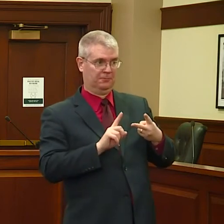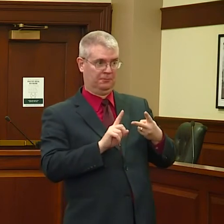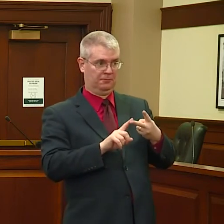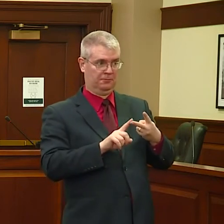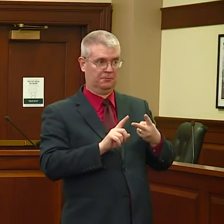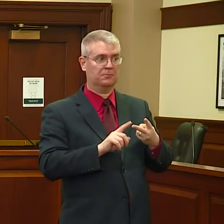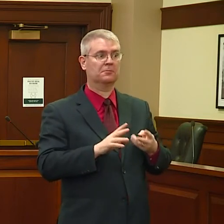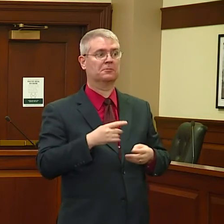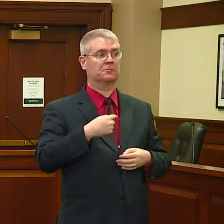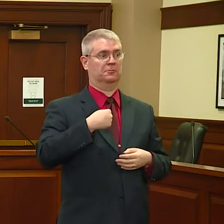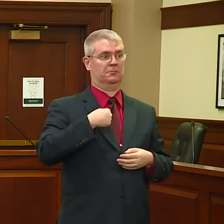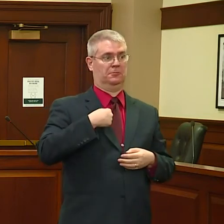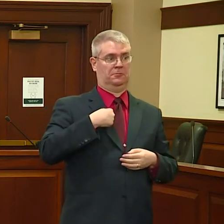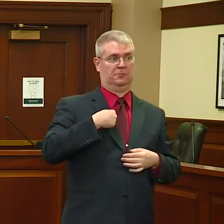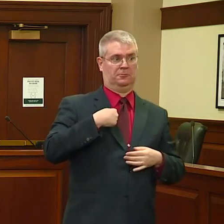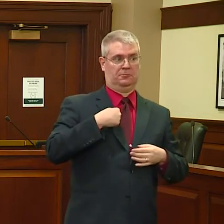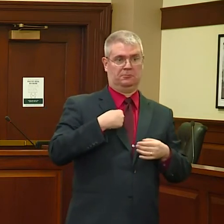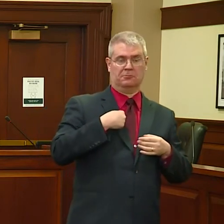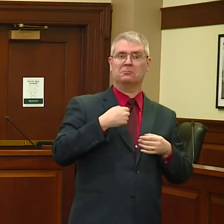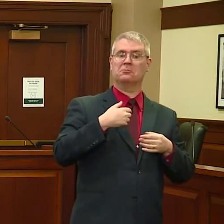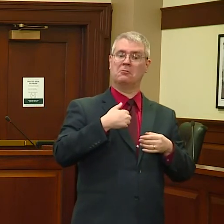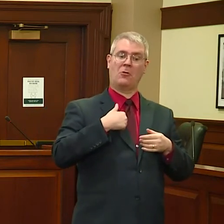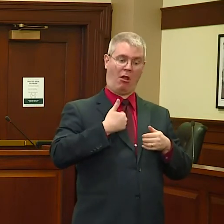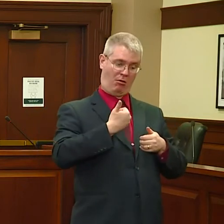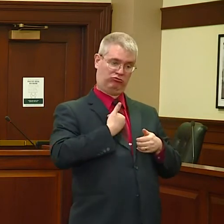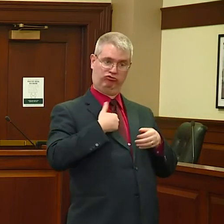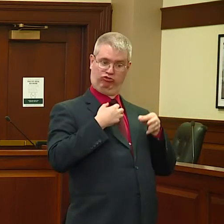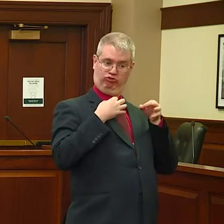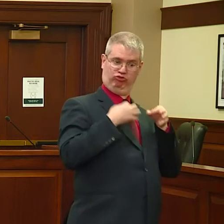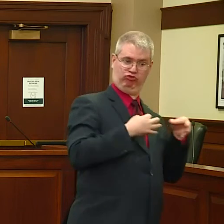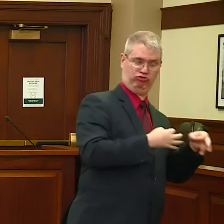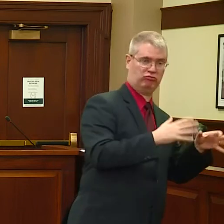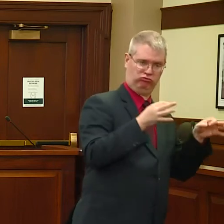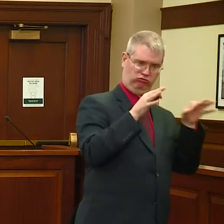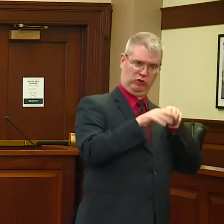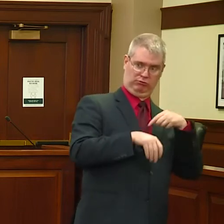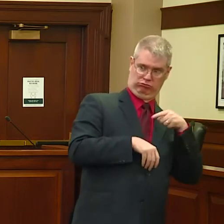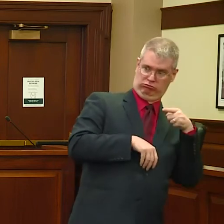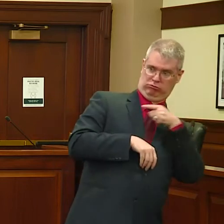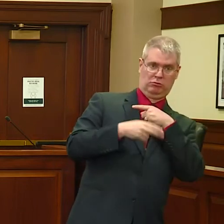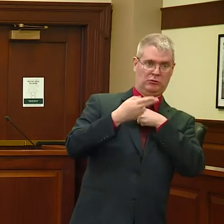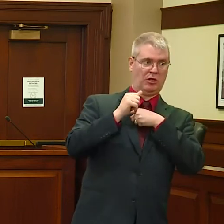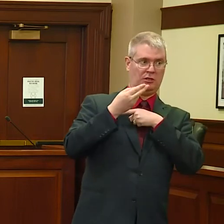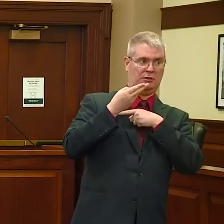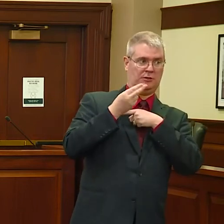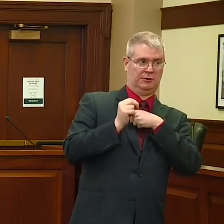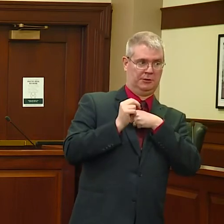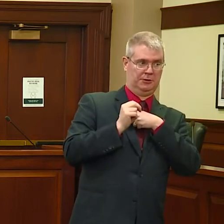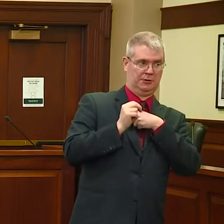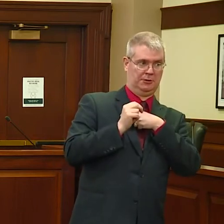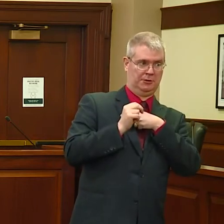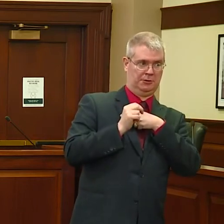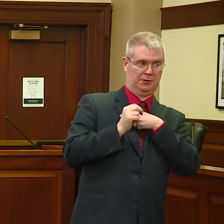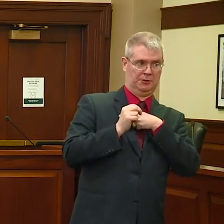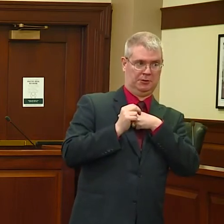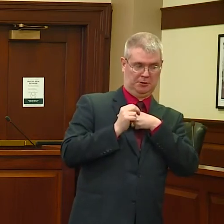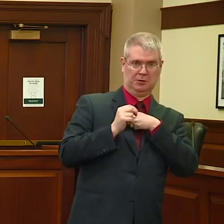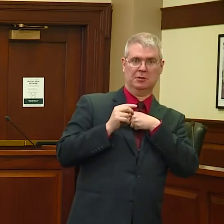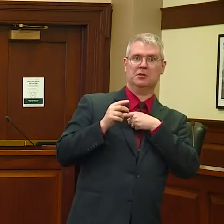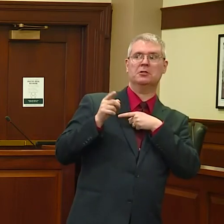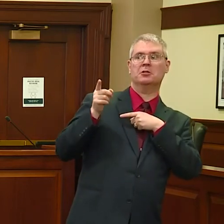the kind of spread that we're worried about as much as we are in, 6 or 7 counties right now, Chris?